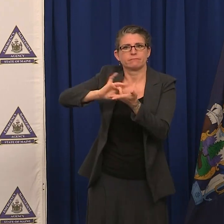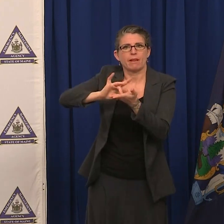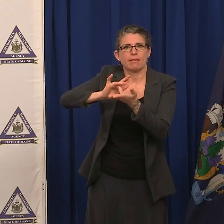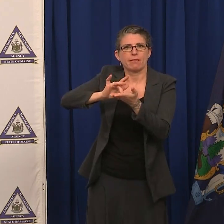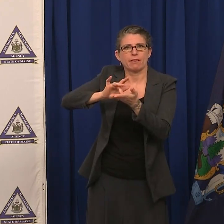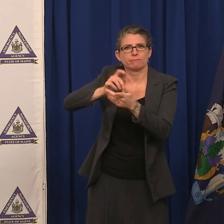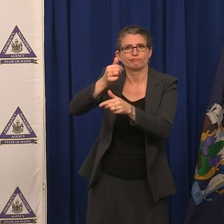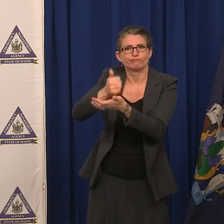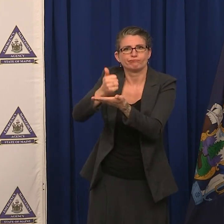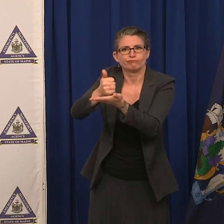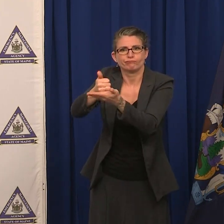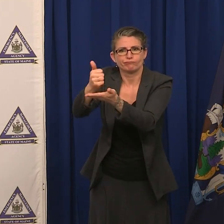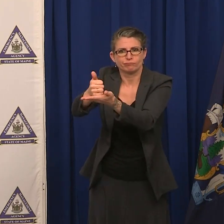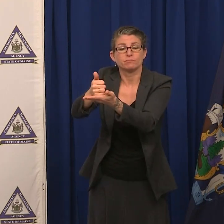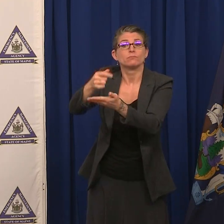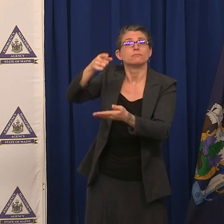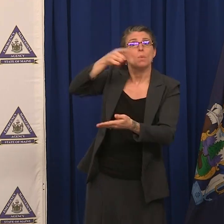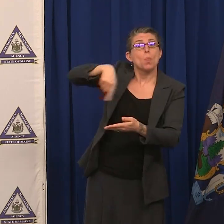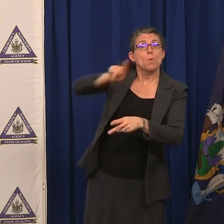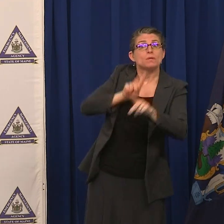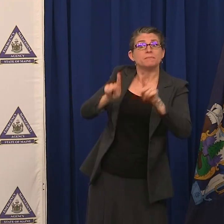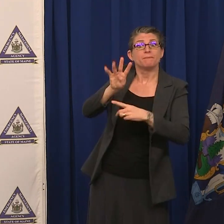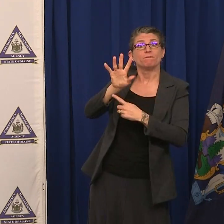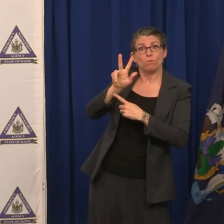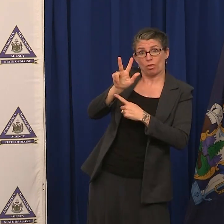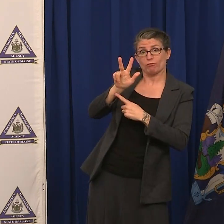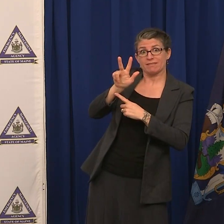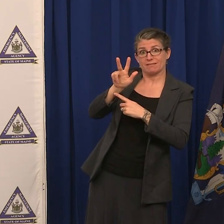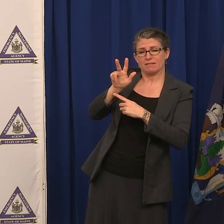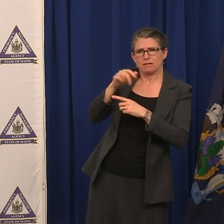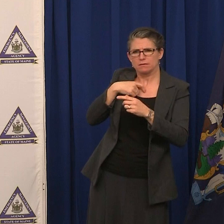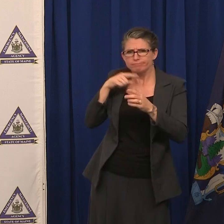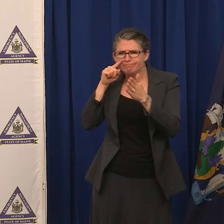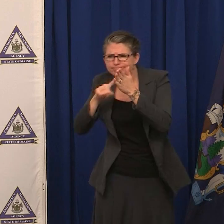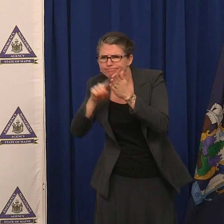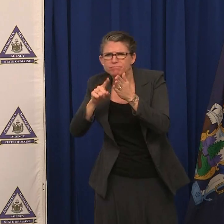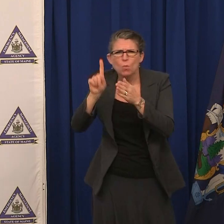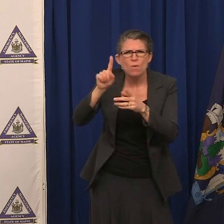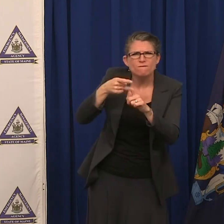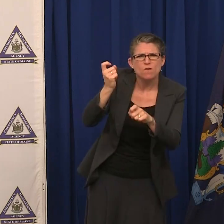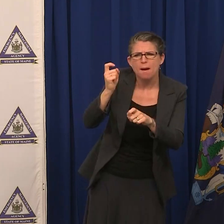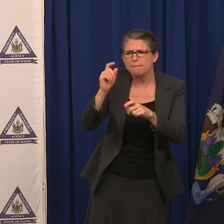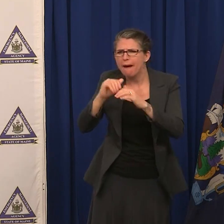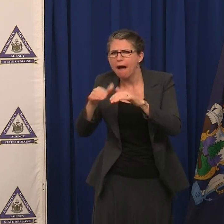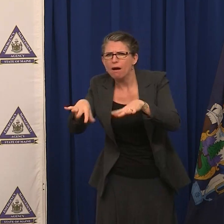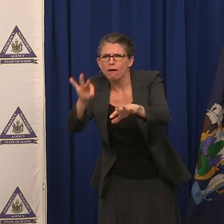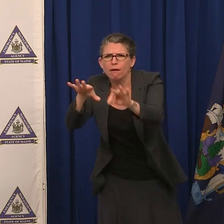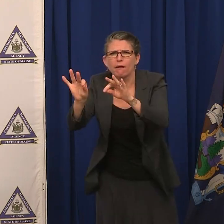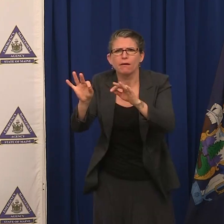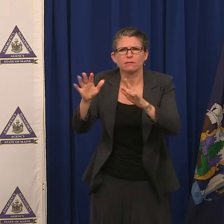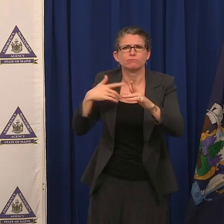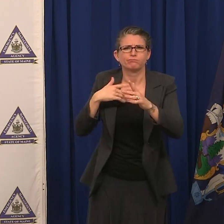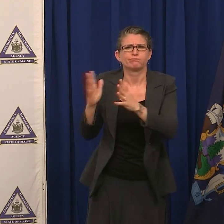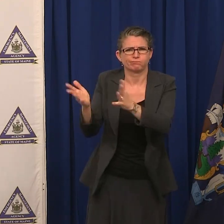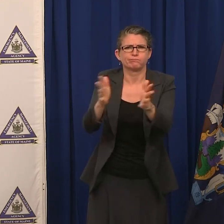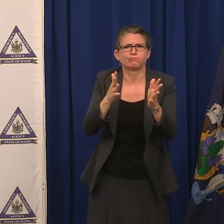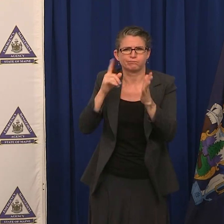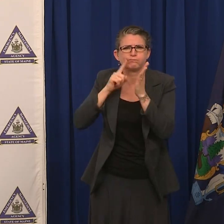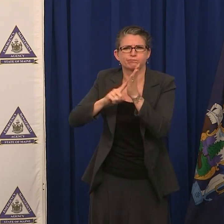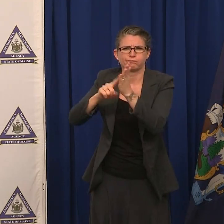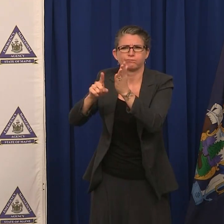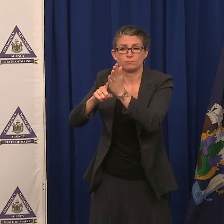Also, in the past 48 hours, there's been a new county identified with its first positive, which is Somerset County.